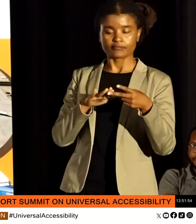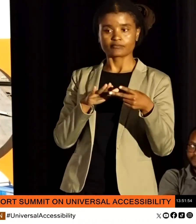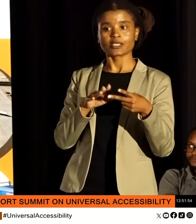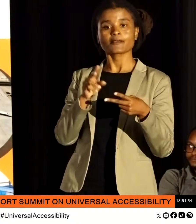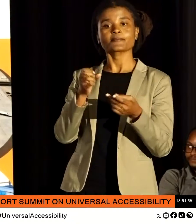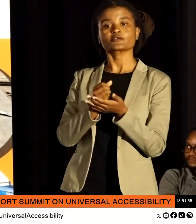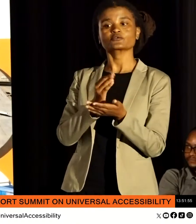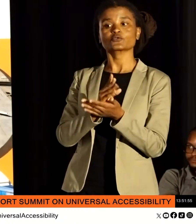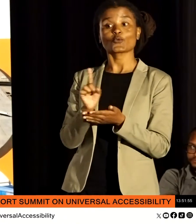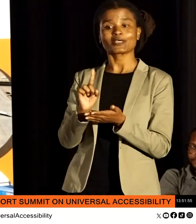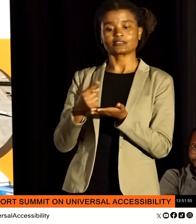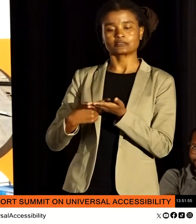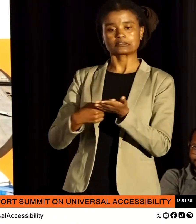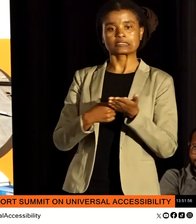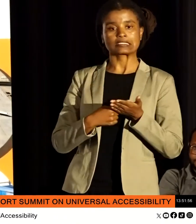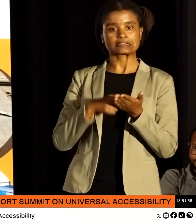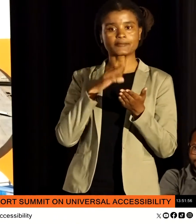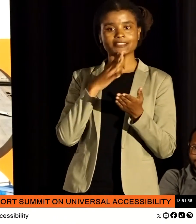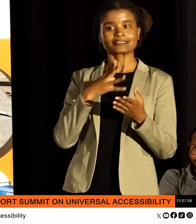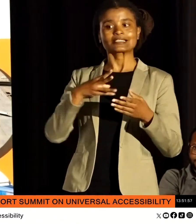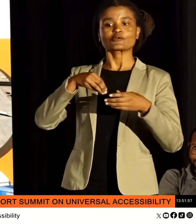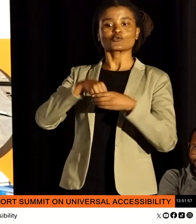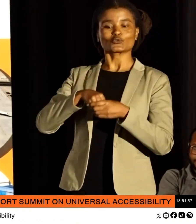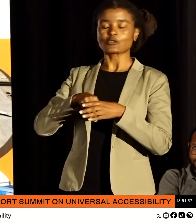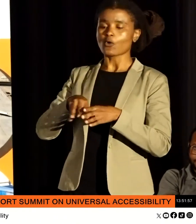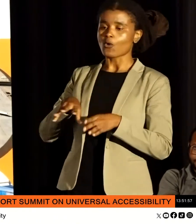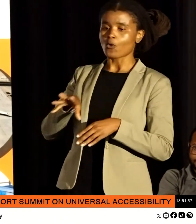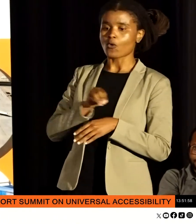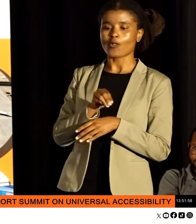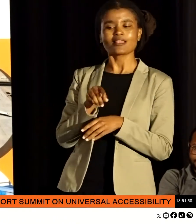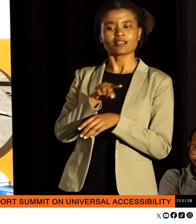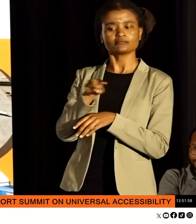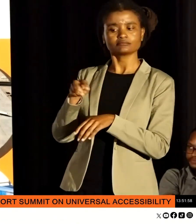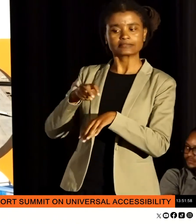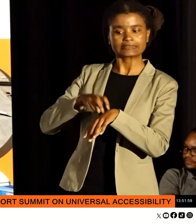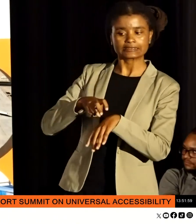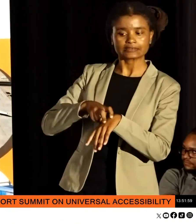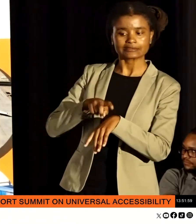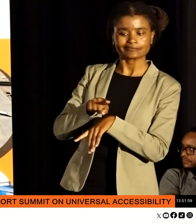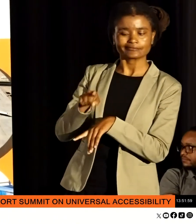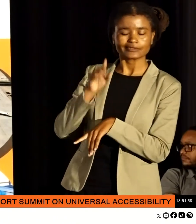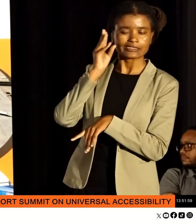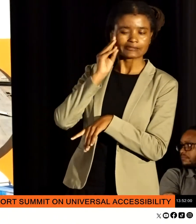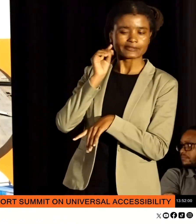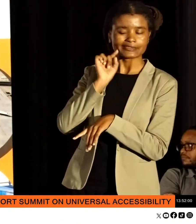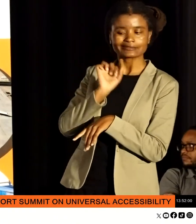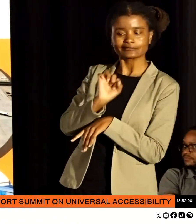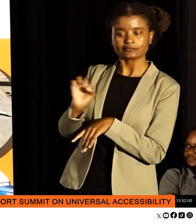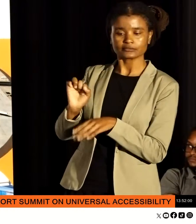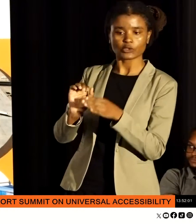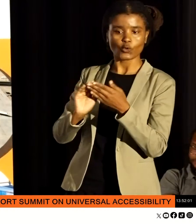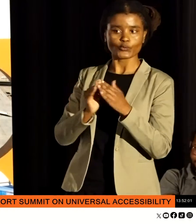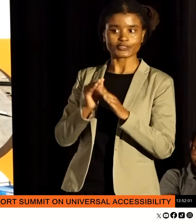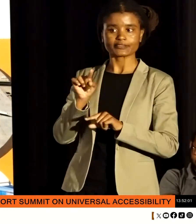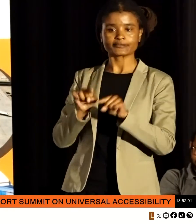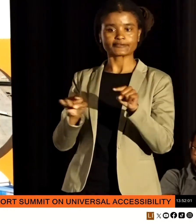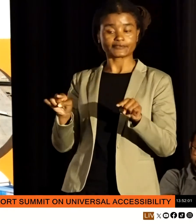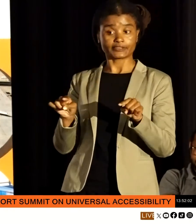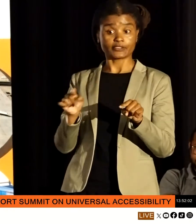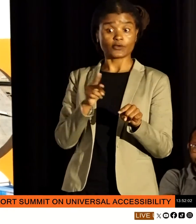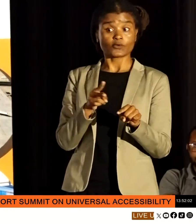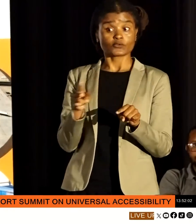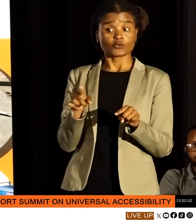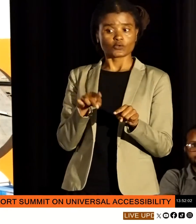are inclusive and responsive to the diverse needs and experiences within our communities. Realizing that all